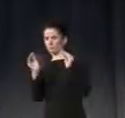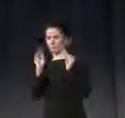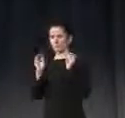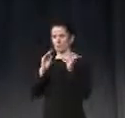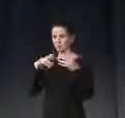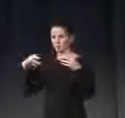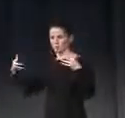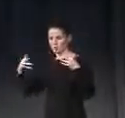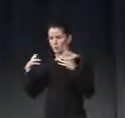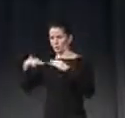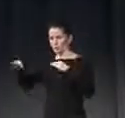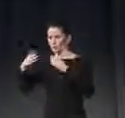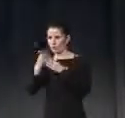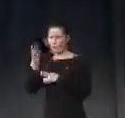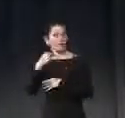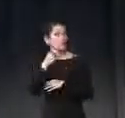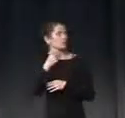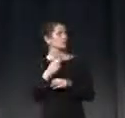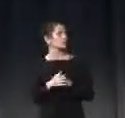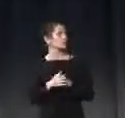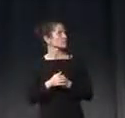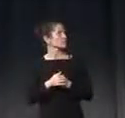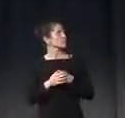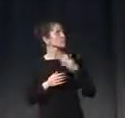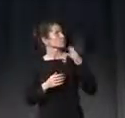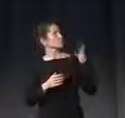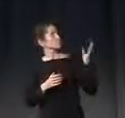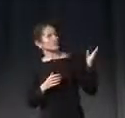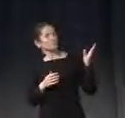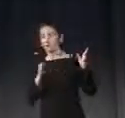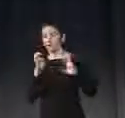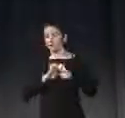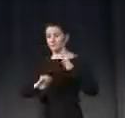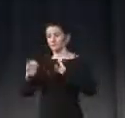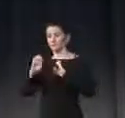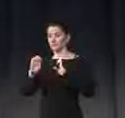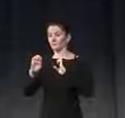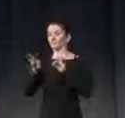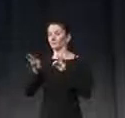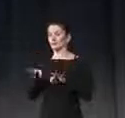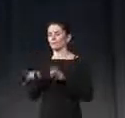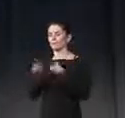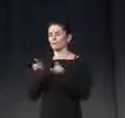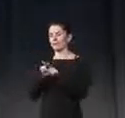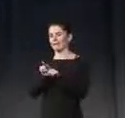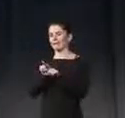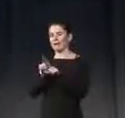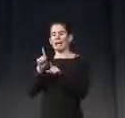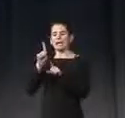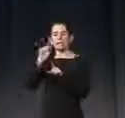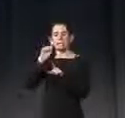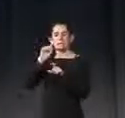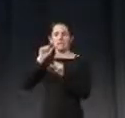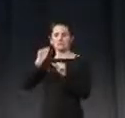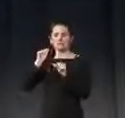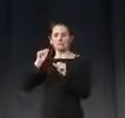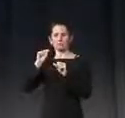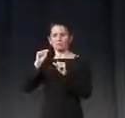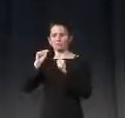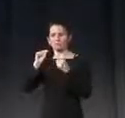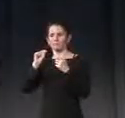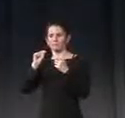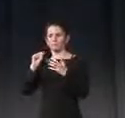Fessenden's work would later be understood as a type of amplitude modulation, whereby voice signals are superimposed on electrical waves of higher